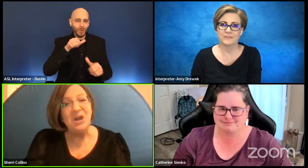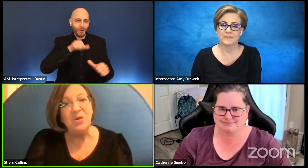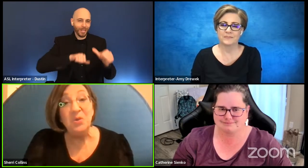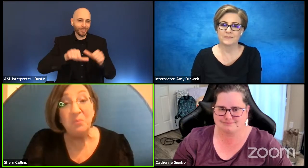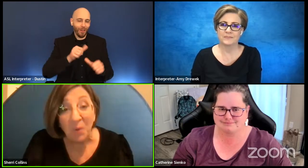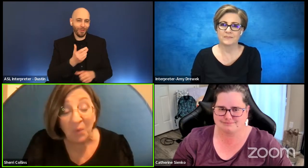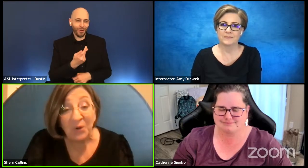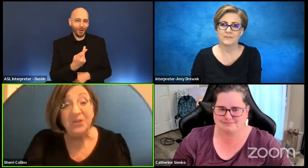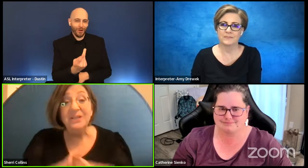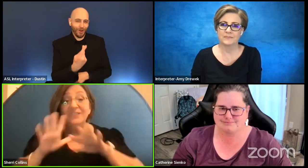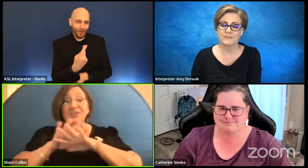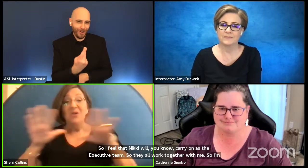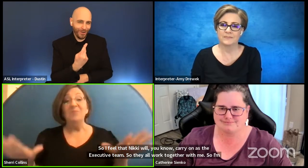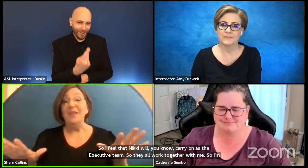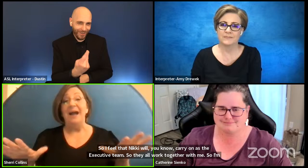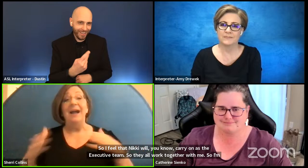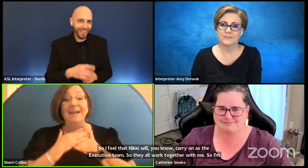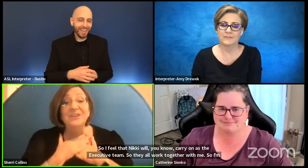and I know the board,